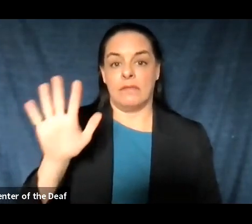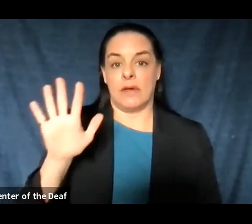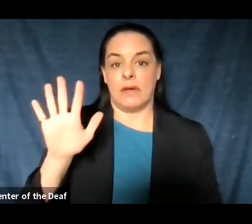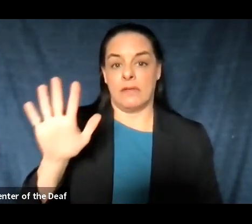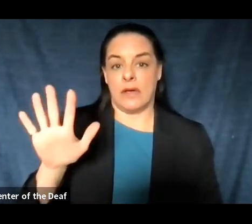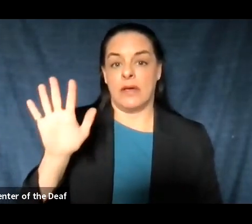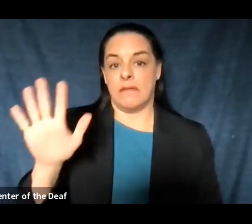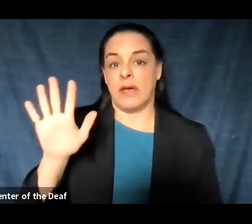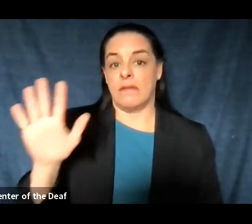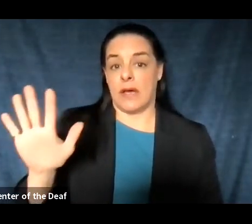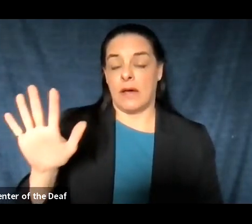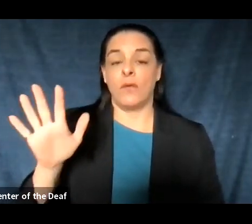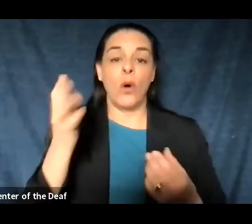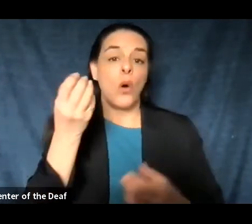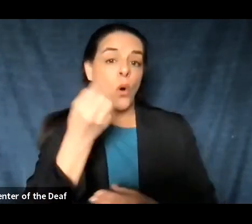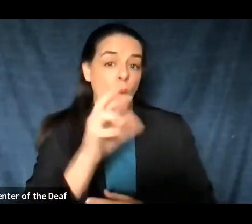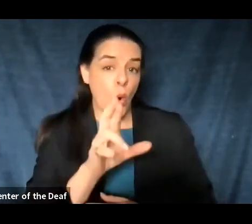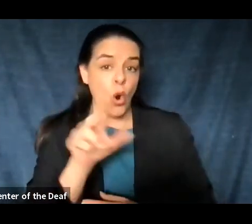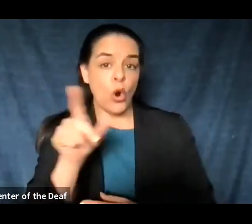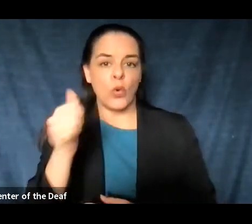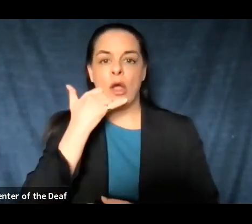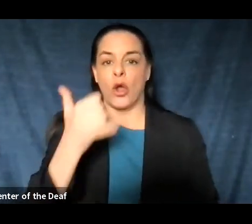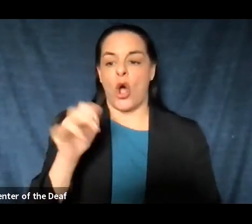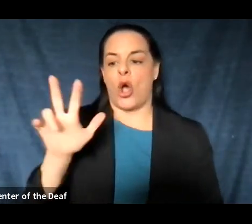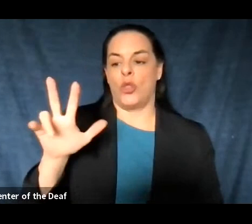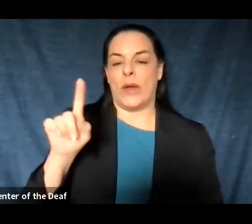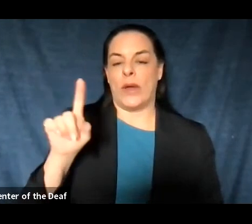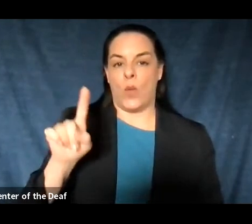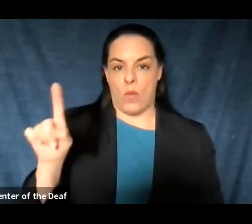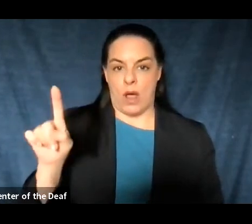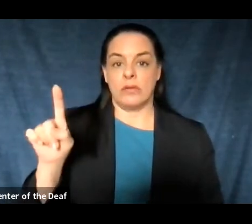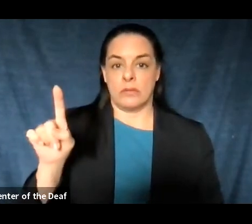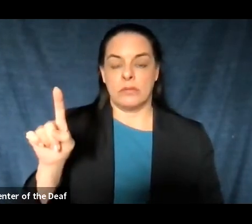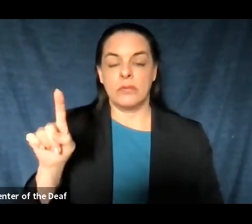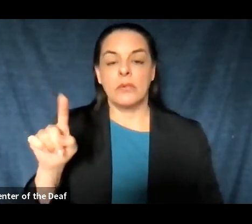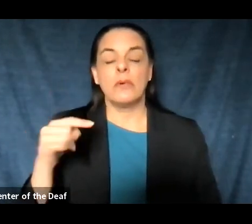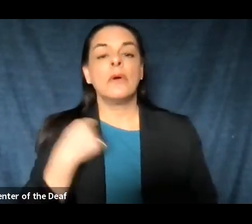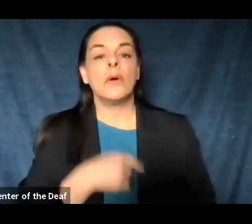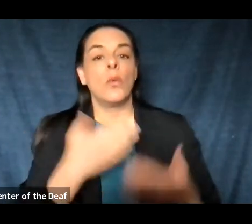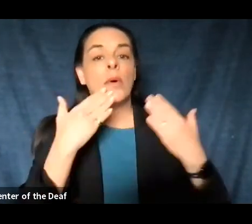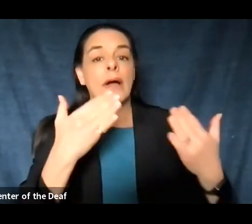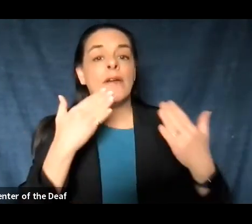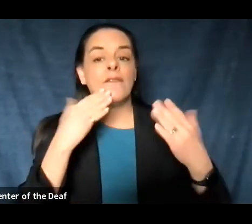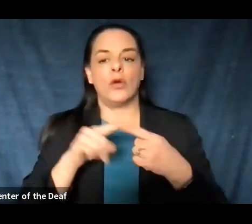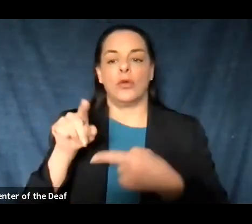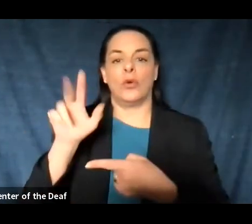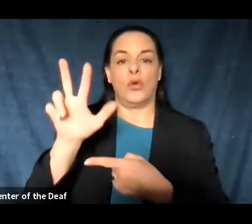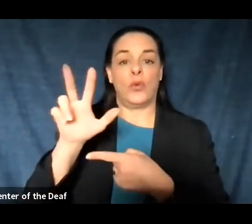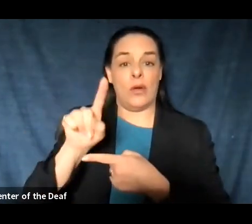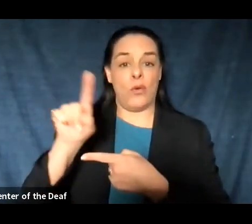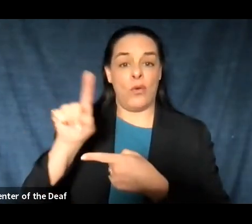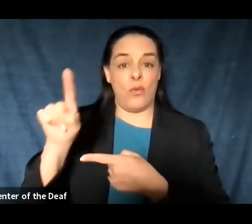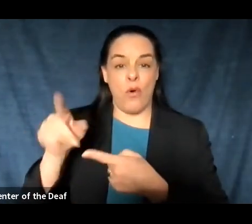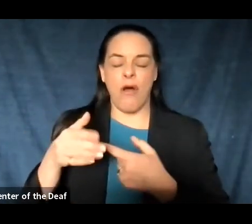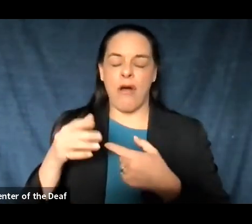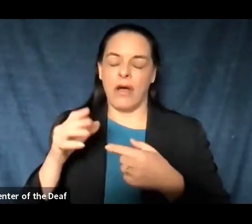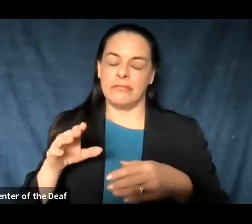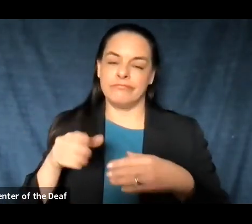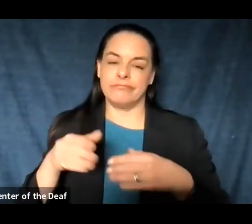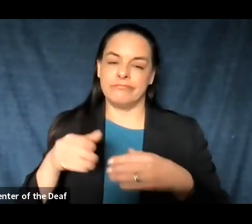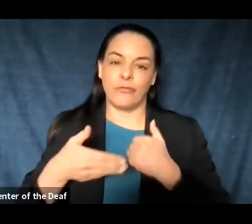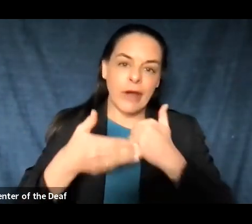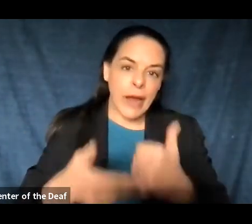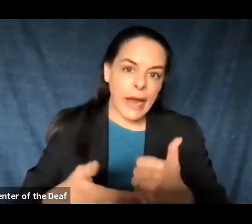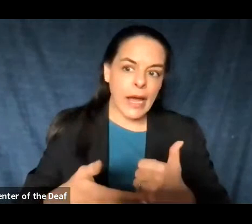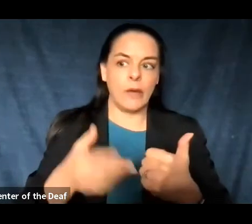865-215-5555, or calling 311. We are grateful to 311 for providing their assistance as they have larger